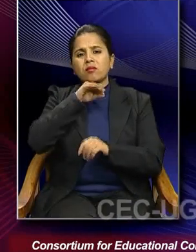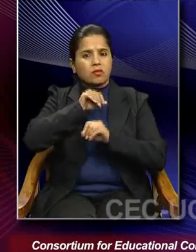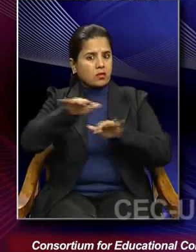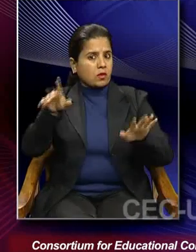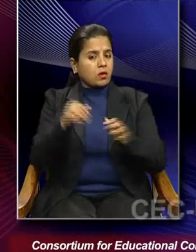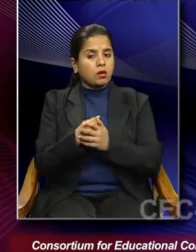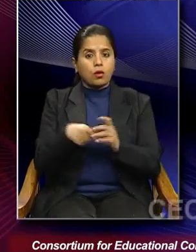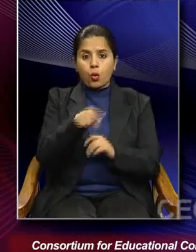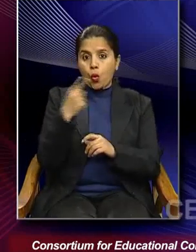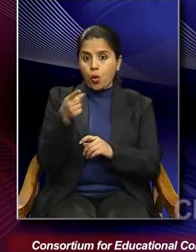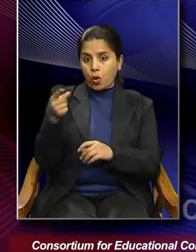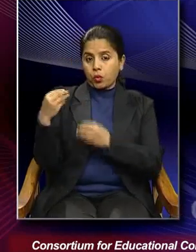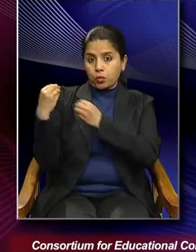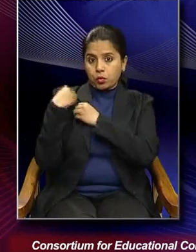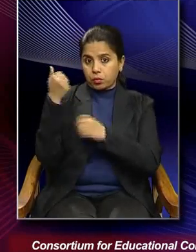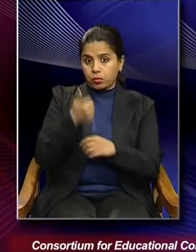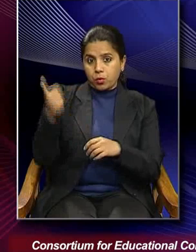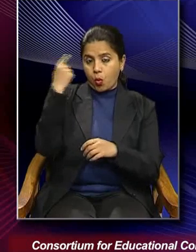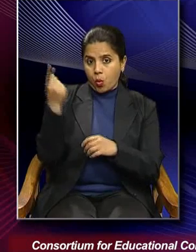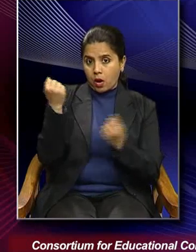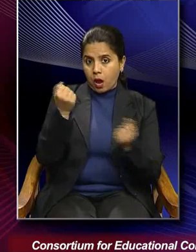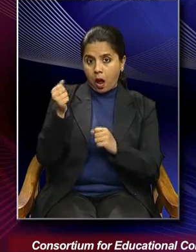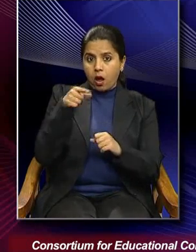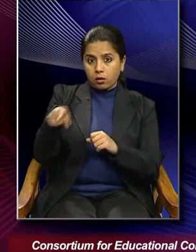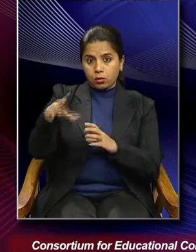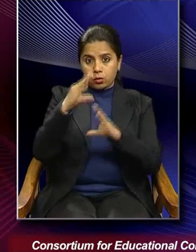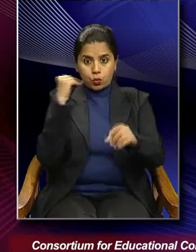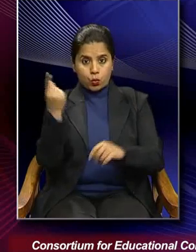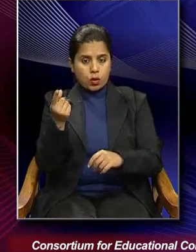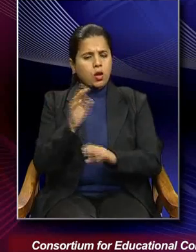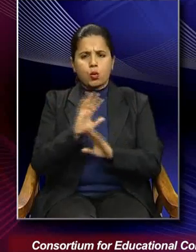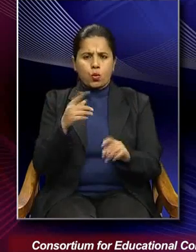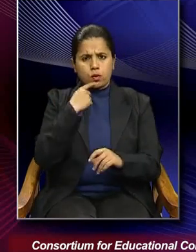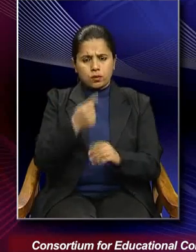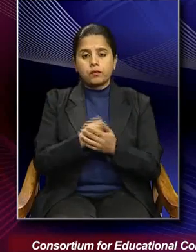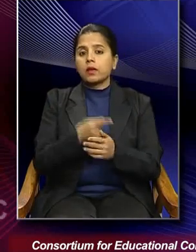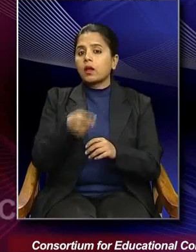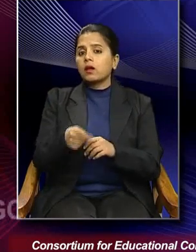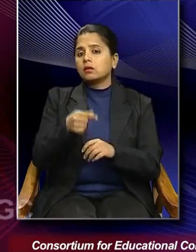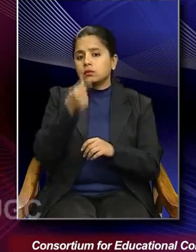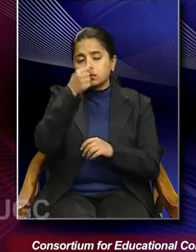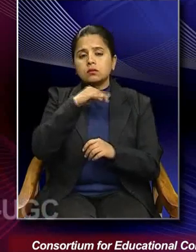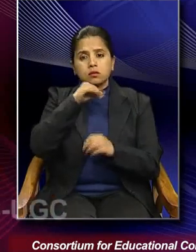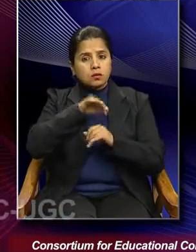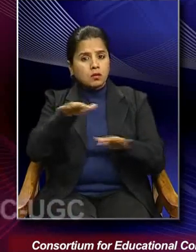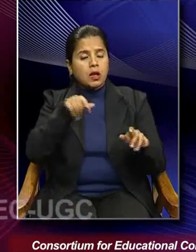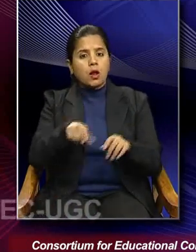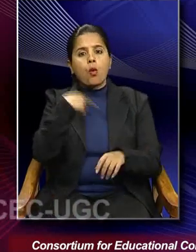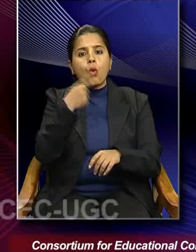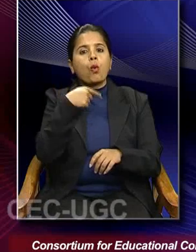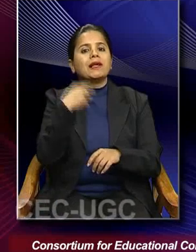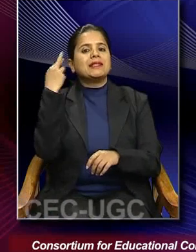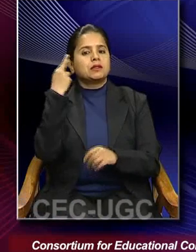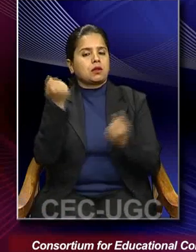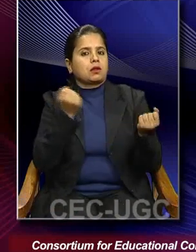they are not the owners of the car driving. Basically, the case when the pollution is mainly because of vehicles